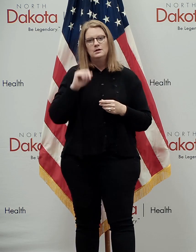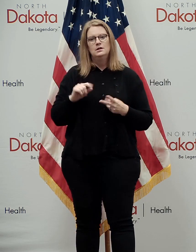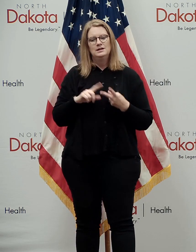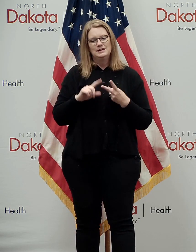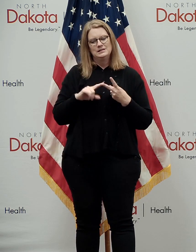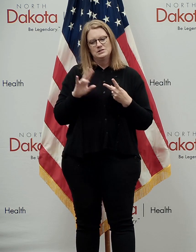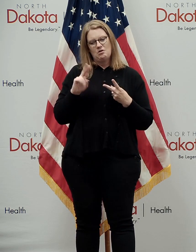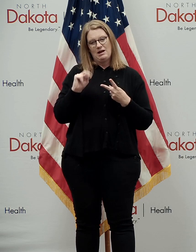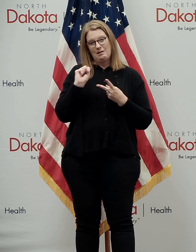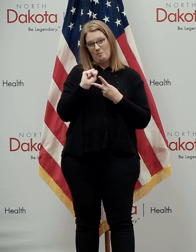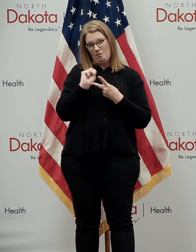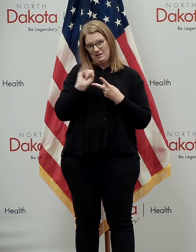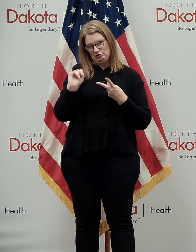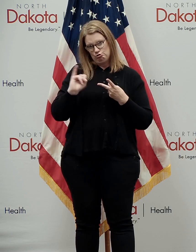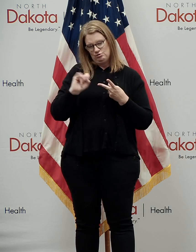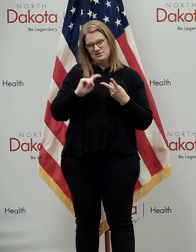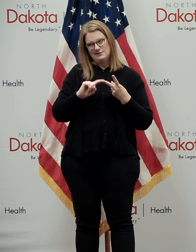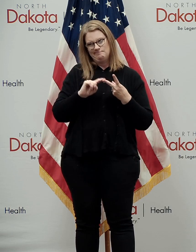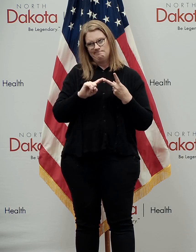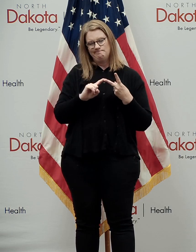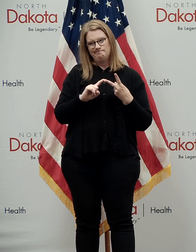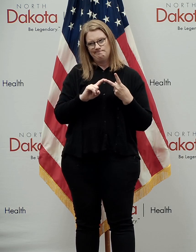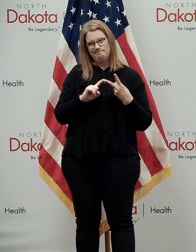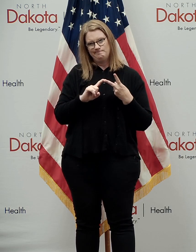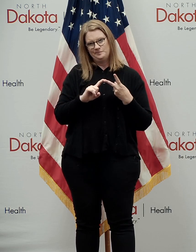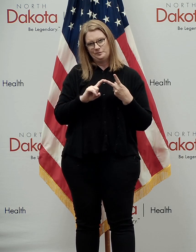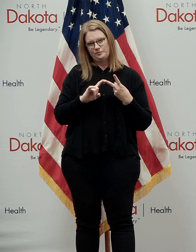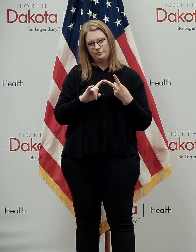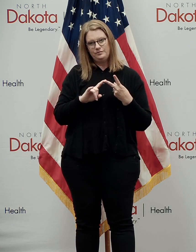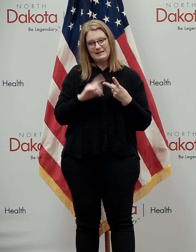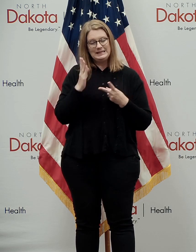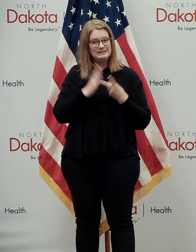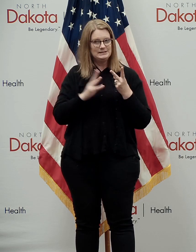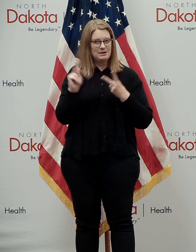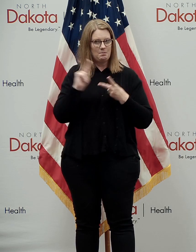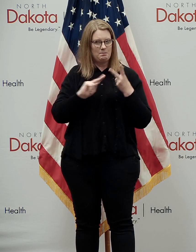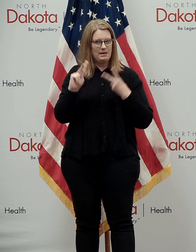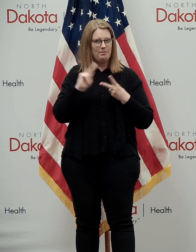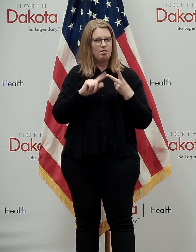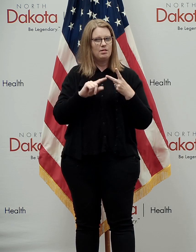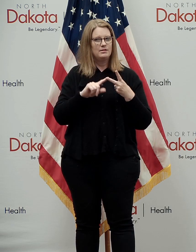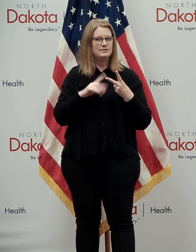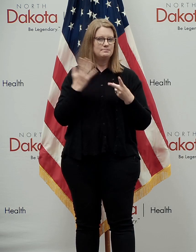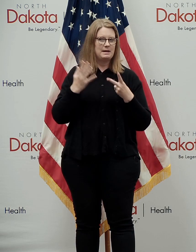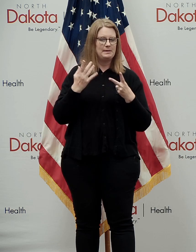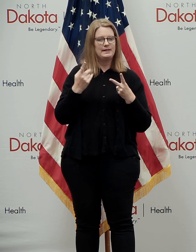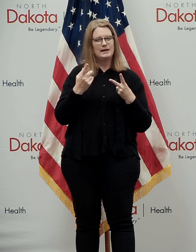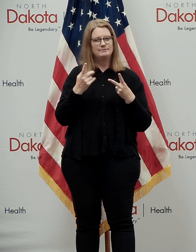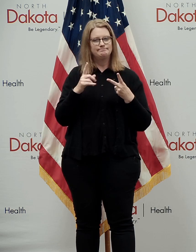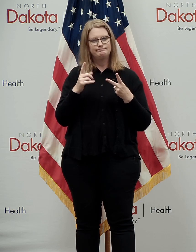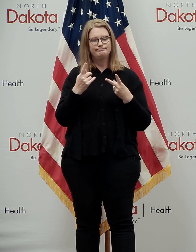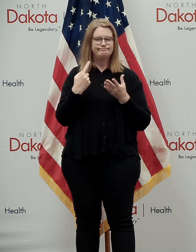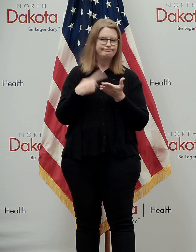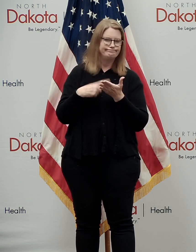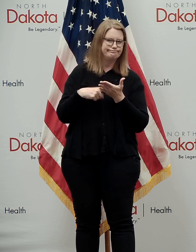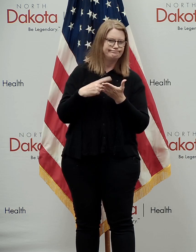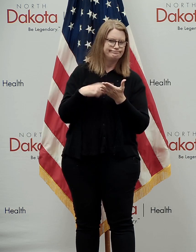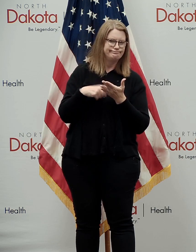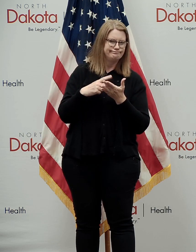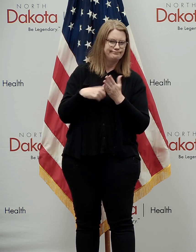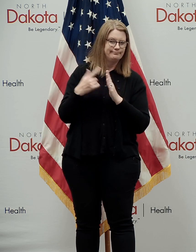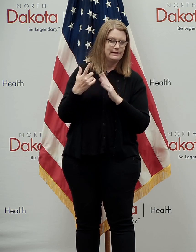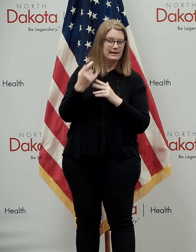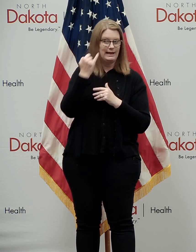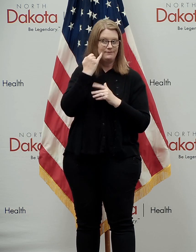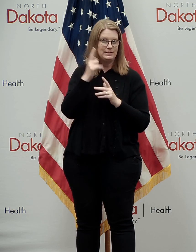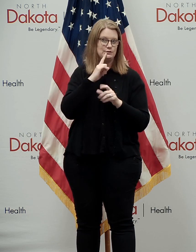little trickier. I guess that I'm certain I've already heard that some people may challenge the legality of that. It'll be debated in Congress on